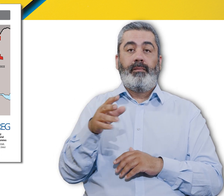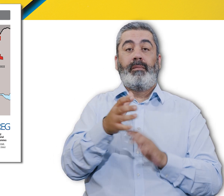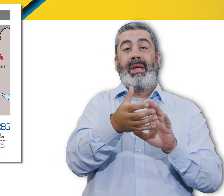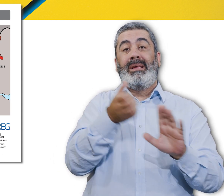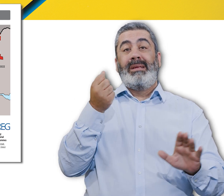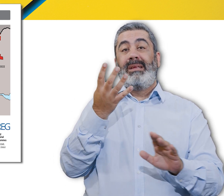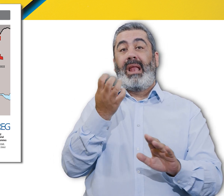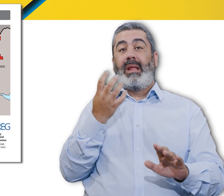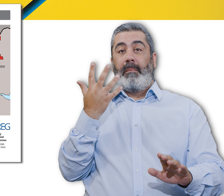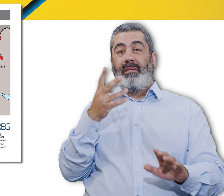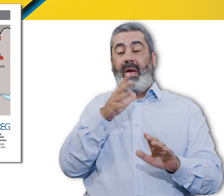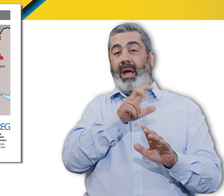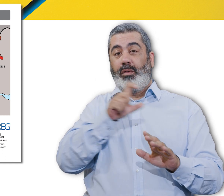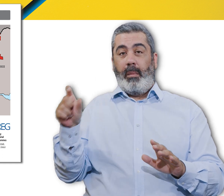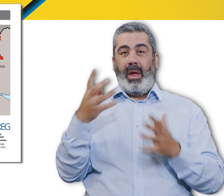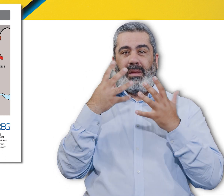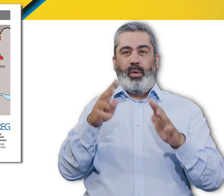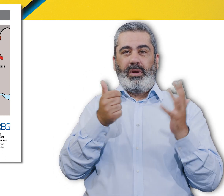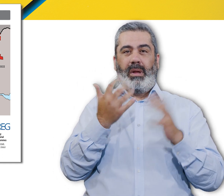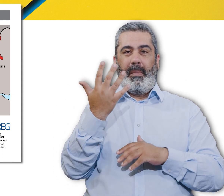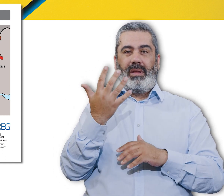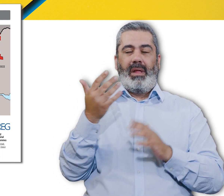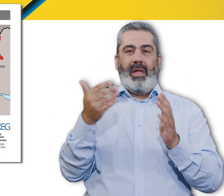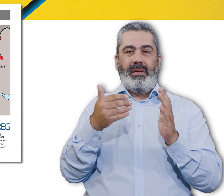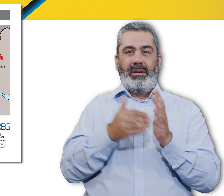€45.96522, 85%, is union support and the